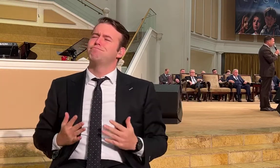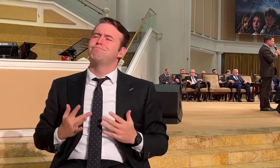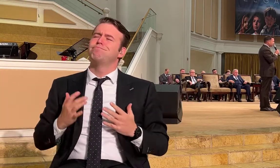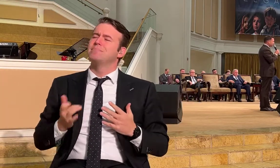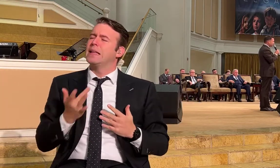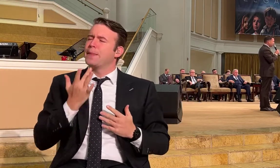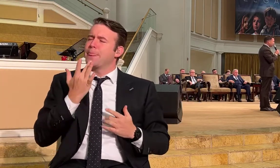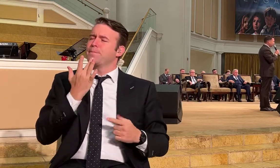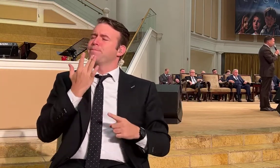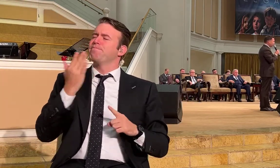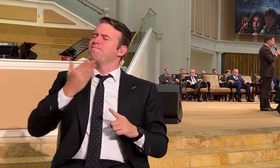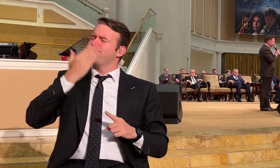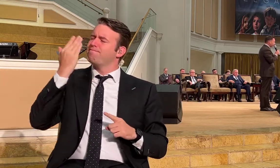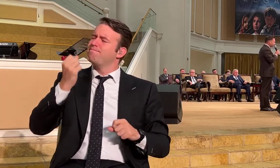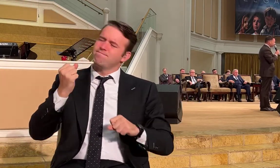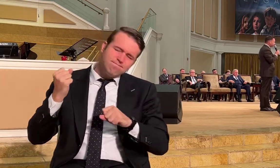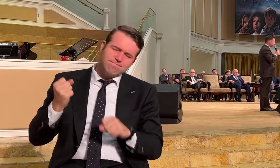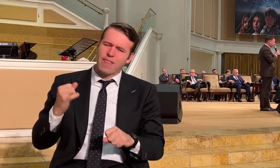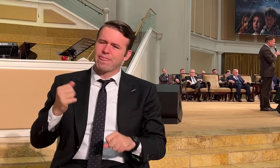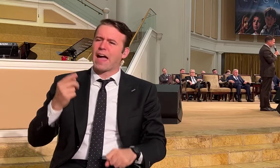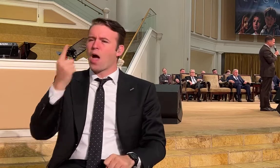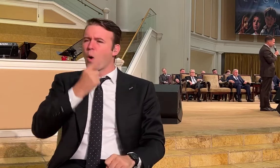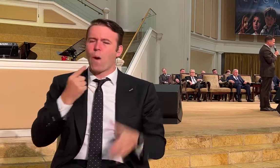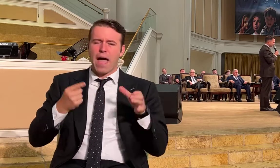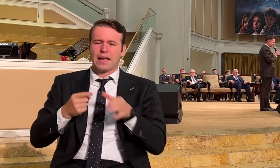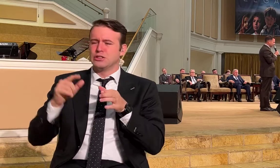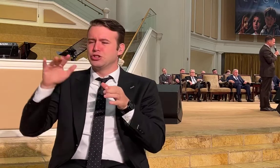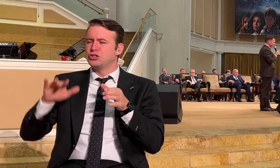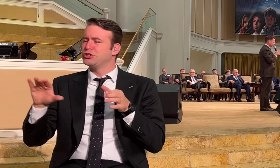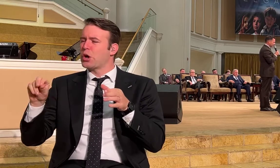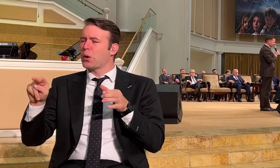You can taste the smell of that Hawaiian snow cone.